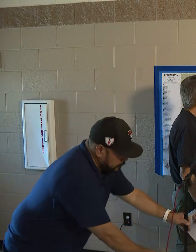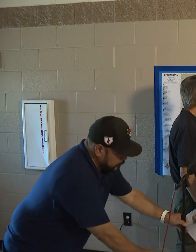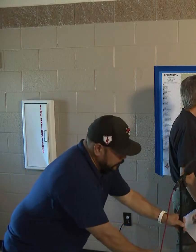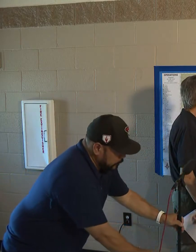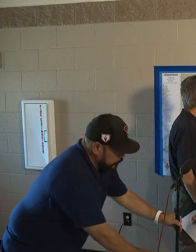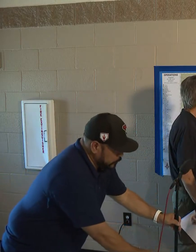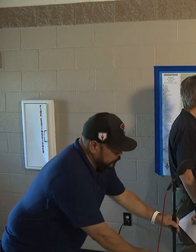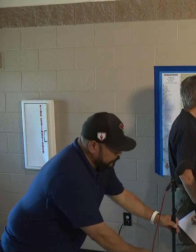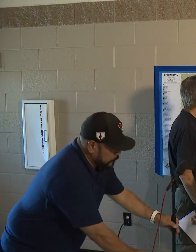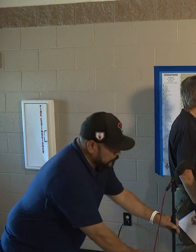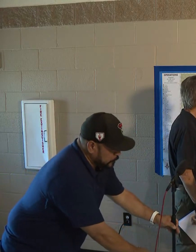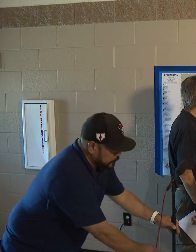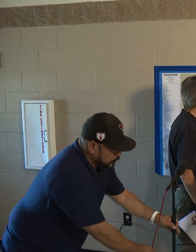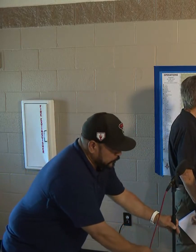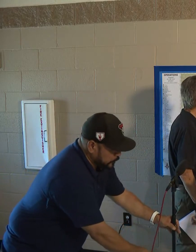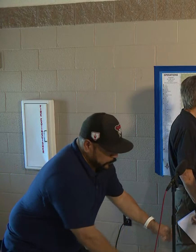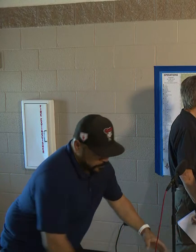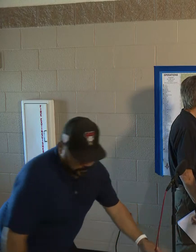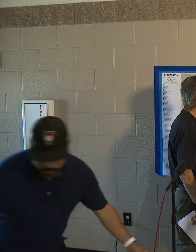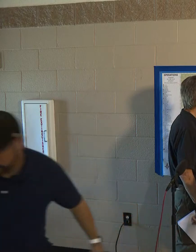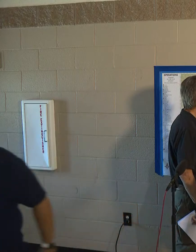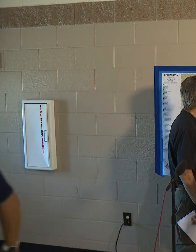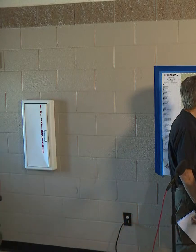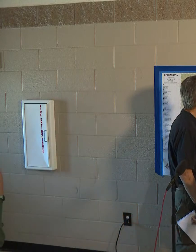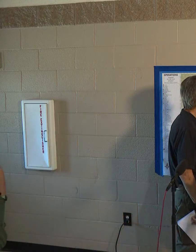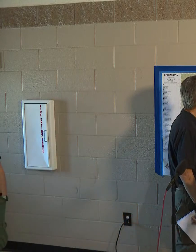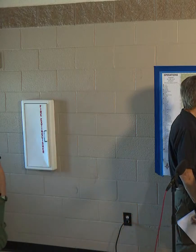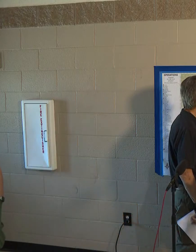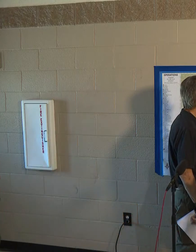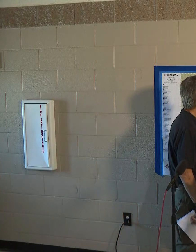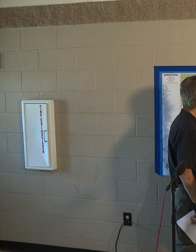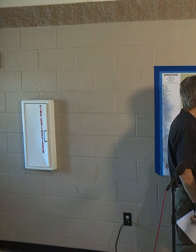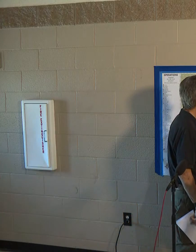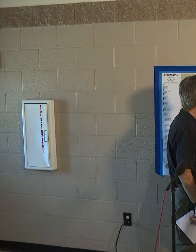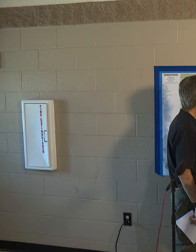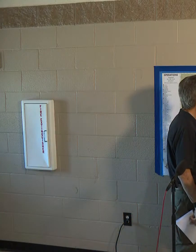I think he's a captain, at least a captain.